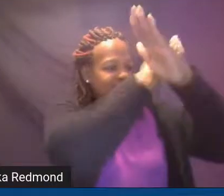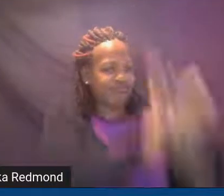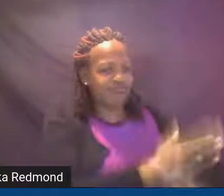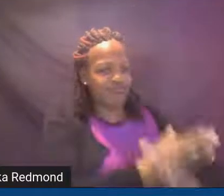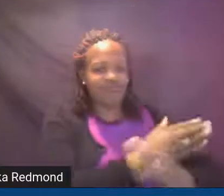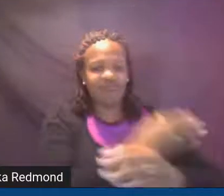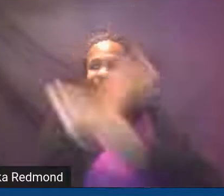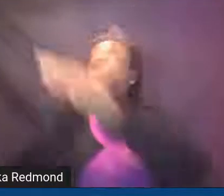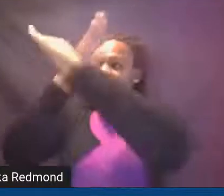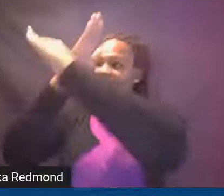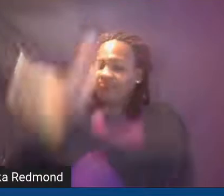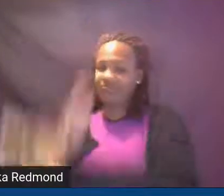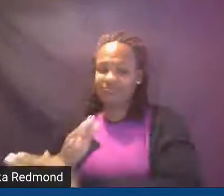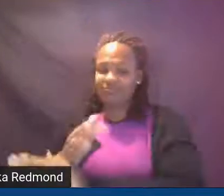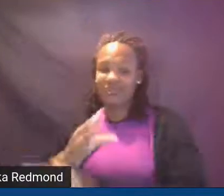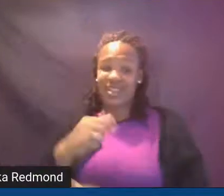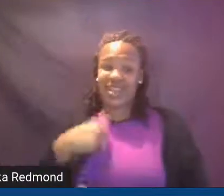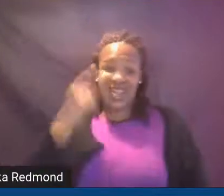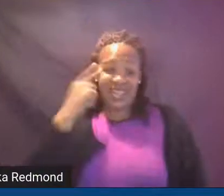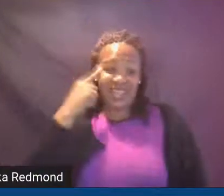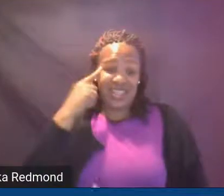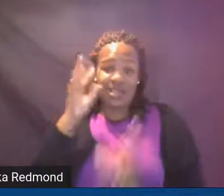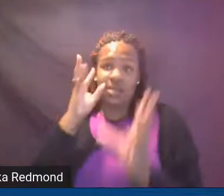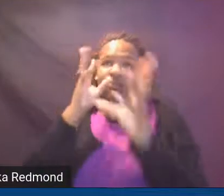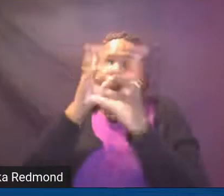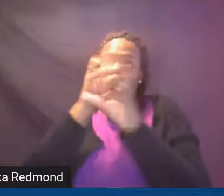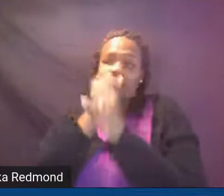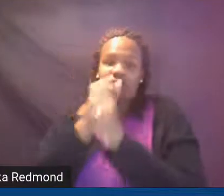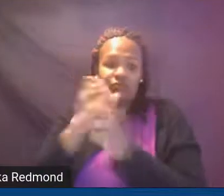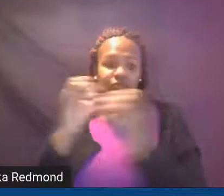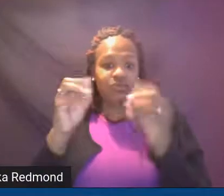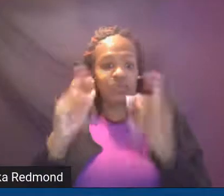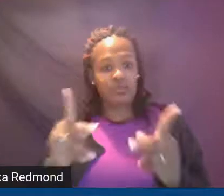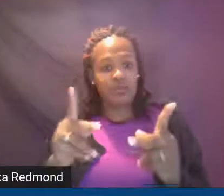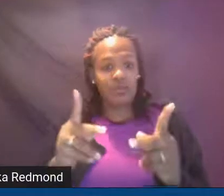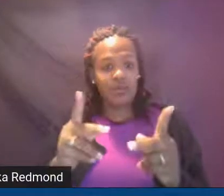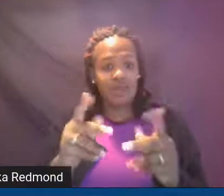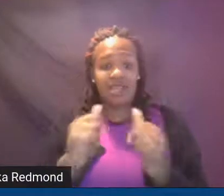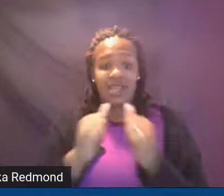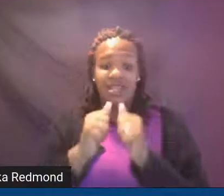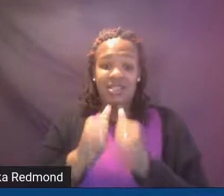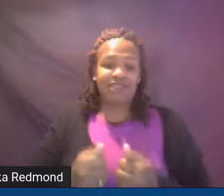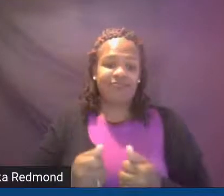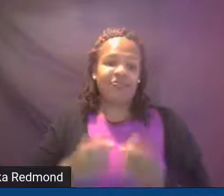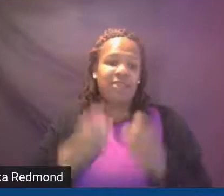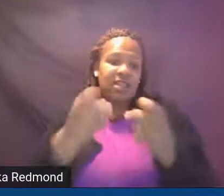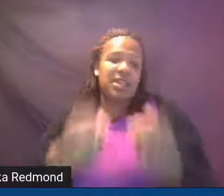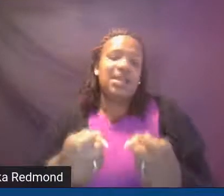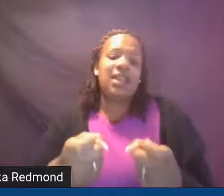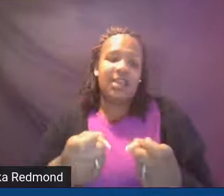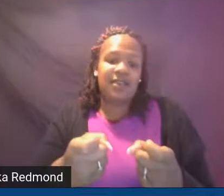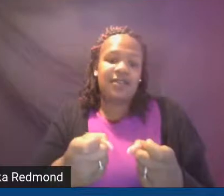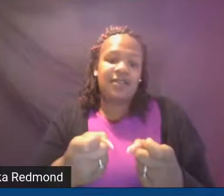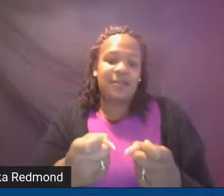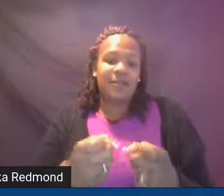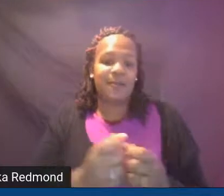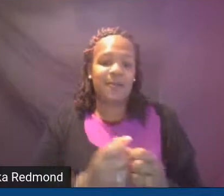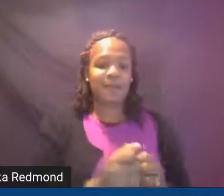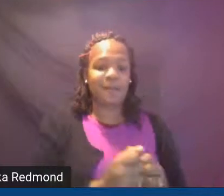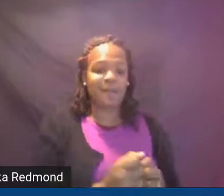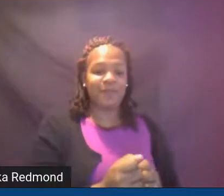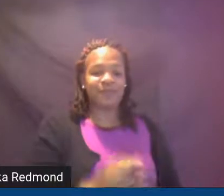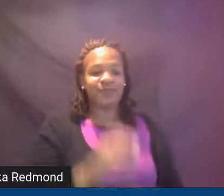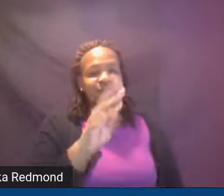fantastic opportunity and a gift to be able to give to people. Yeah. You know. So Bryan, yeah, this is the perfect